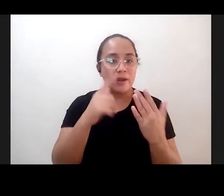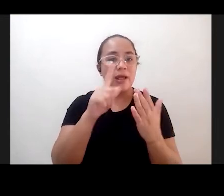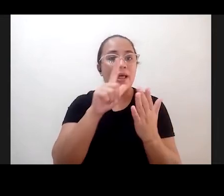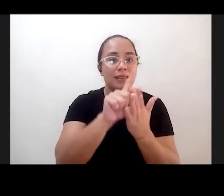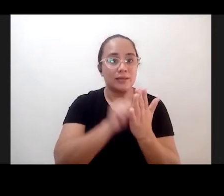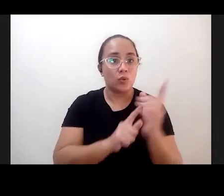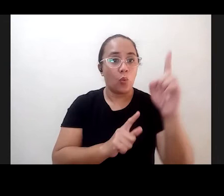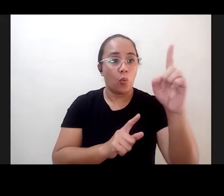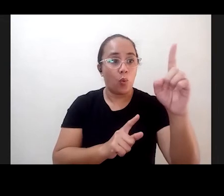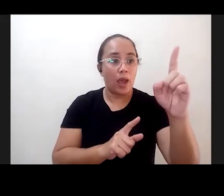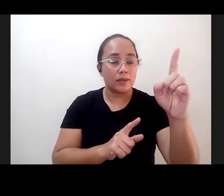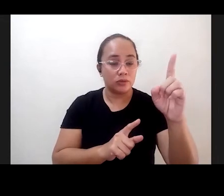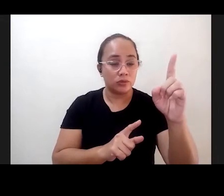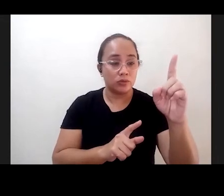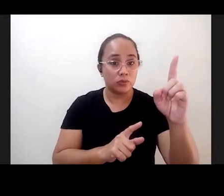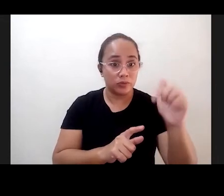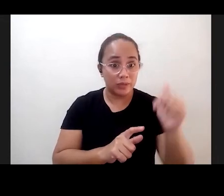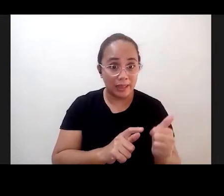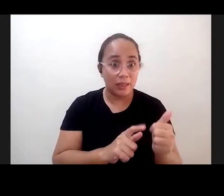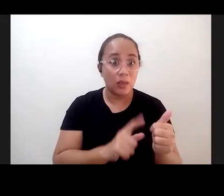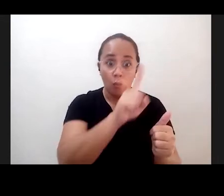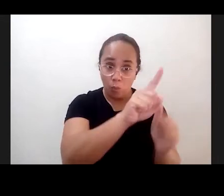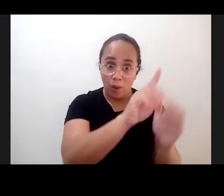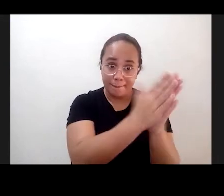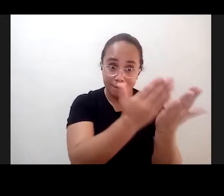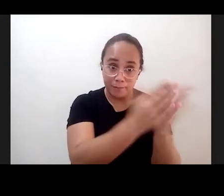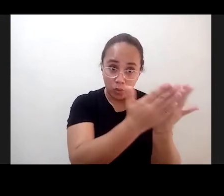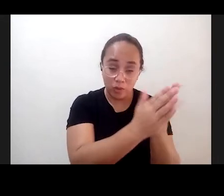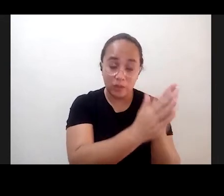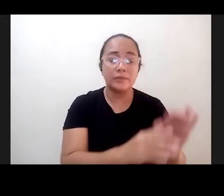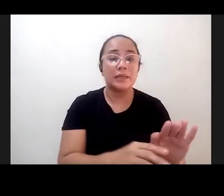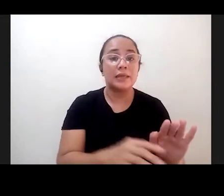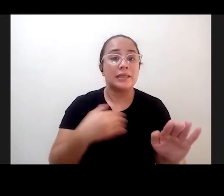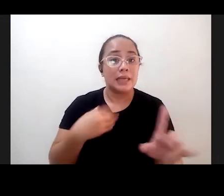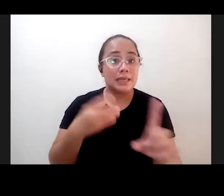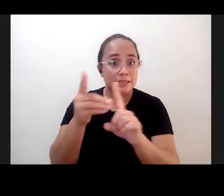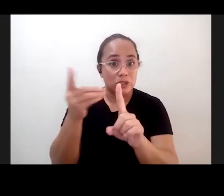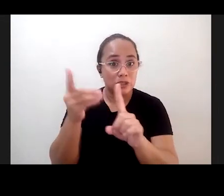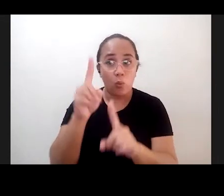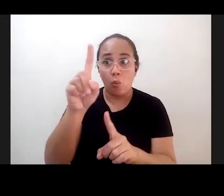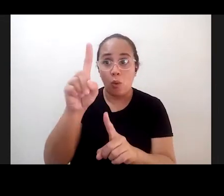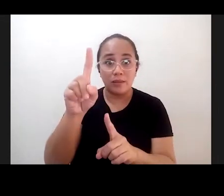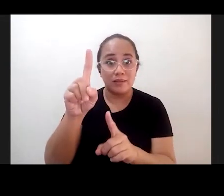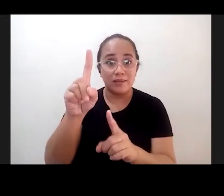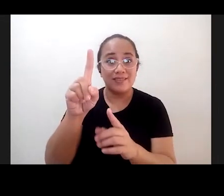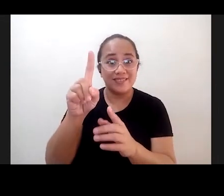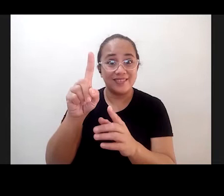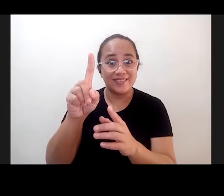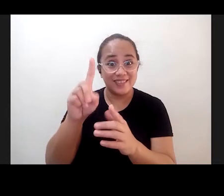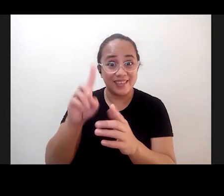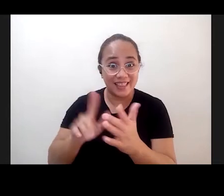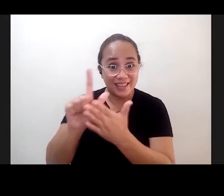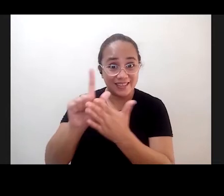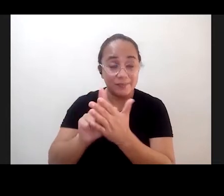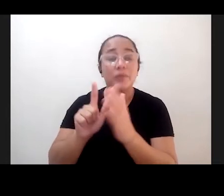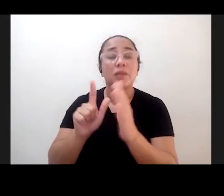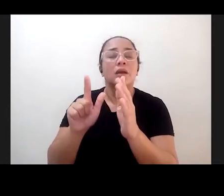teaching in one book, and dictionary 1 to 10 in another book.